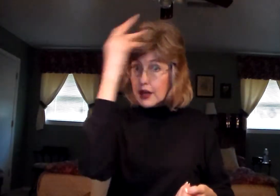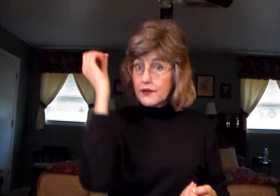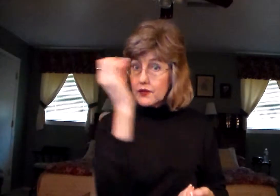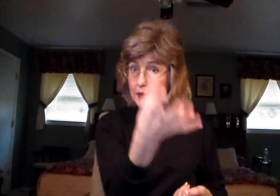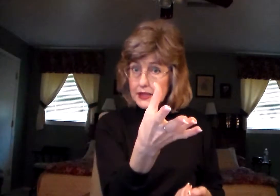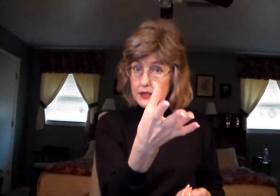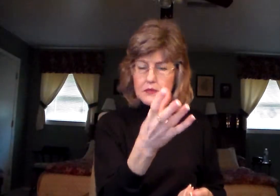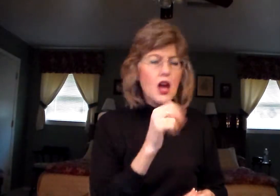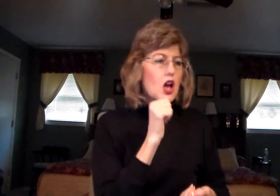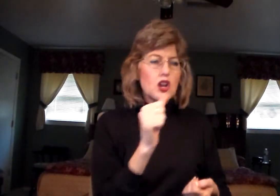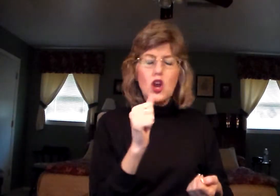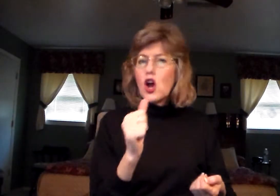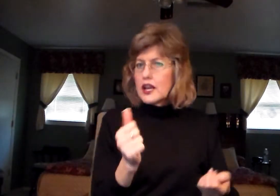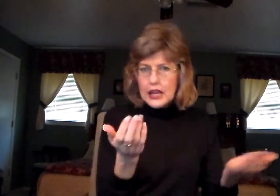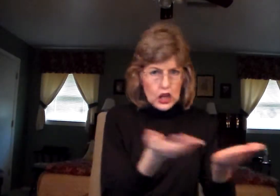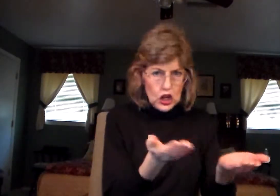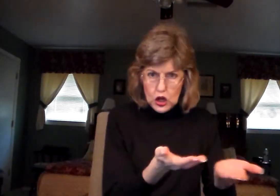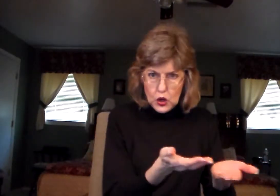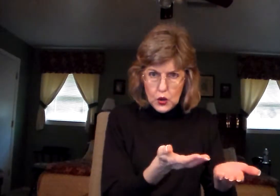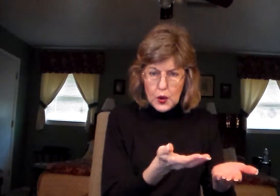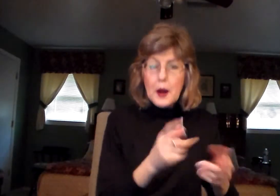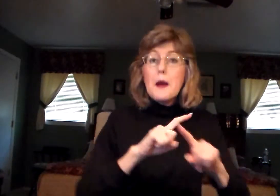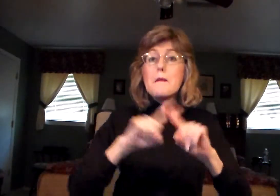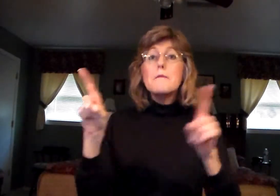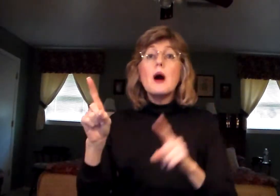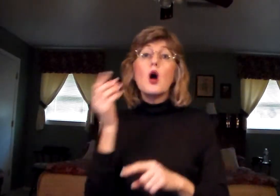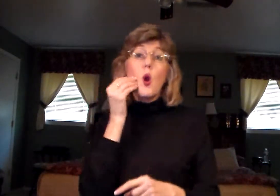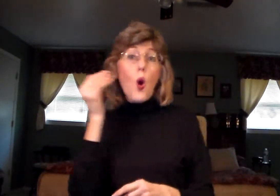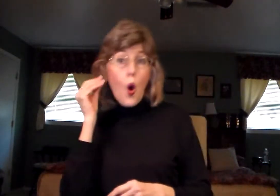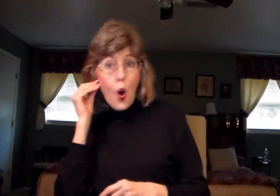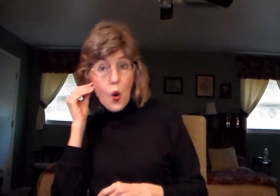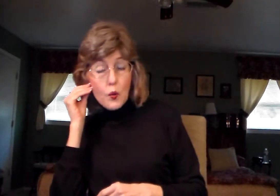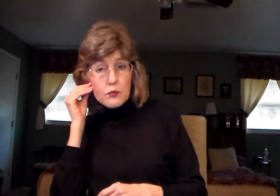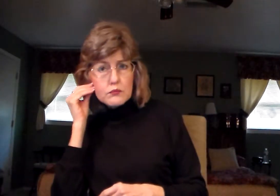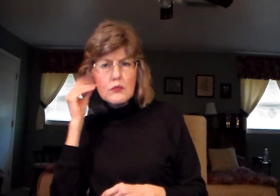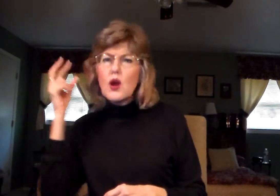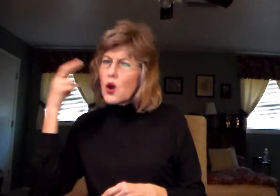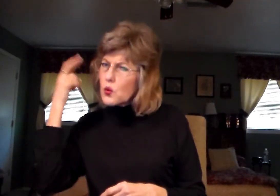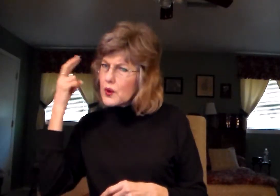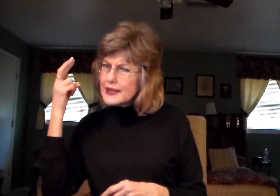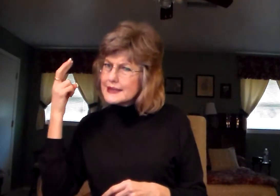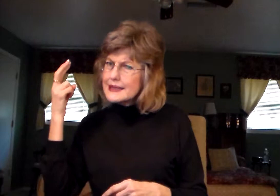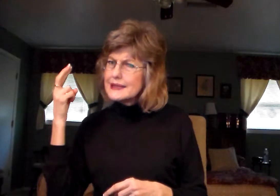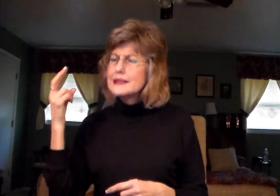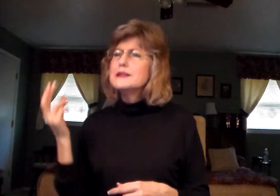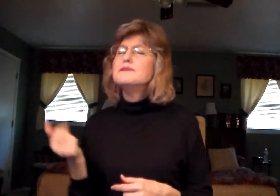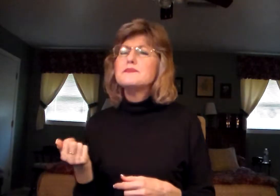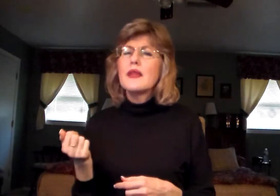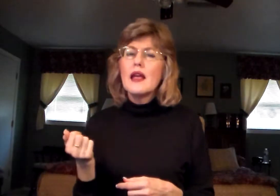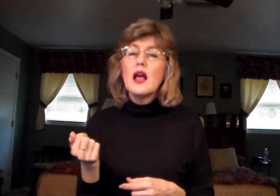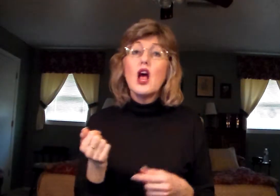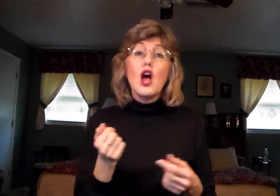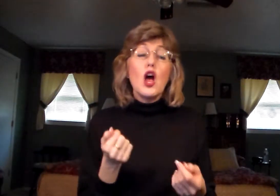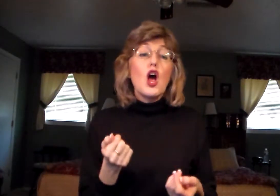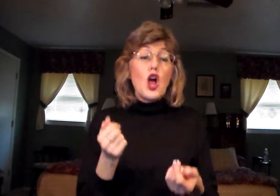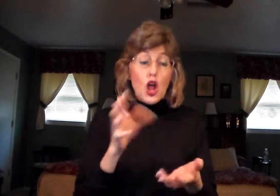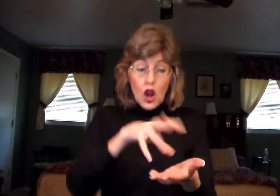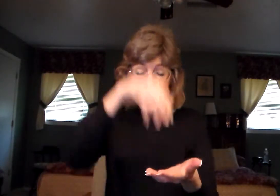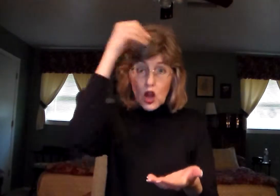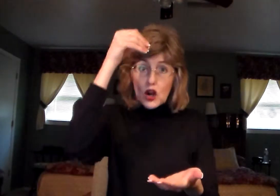the classroom, but it is done at home. And the reason it is done at home is that our learning and critical thinking portions